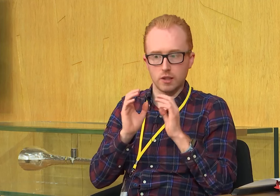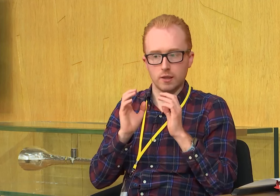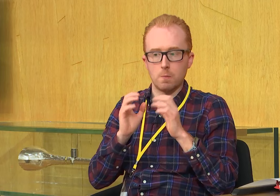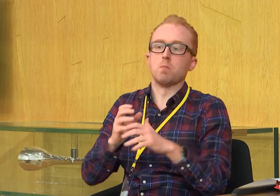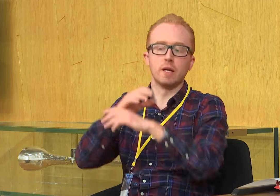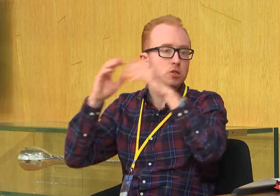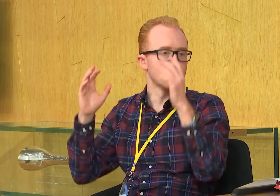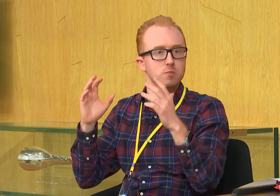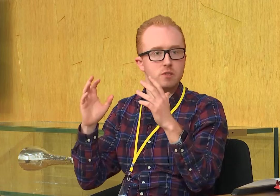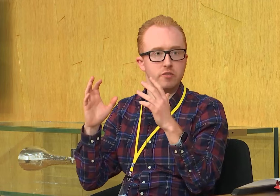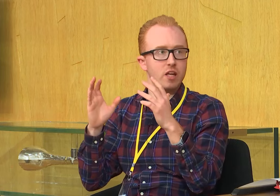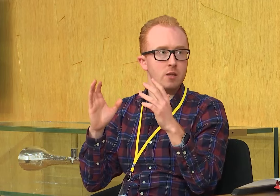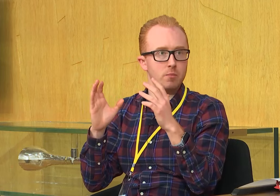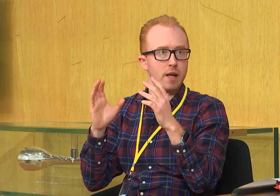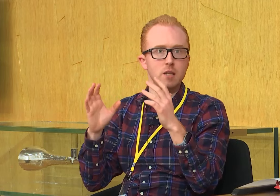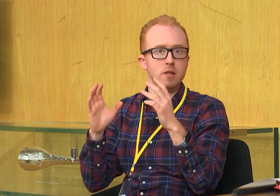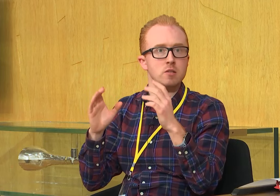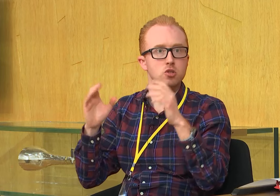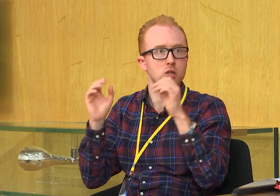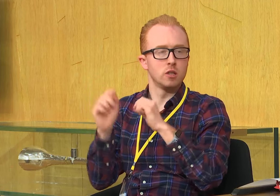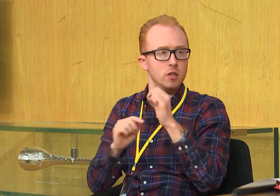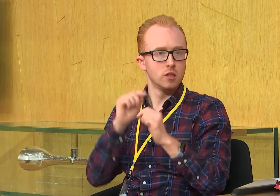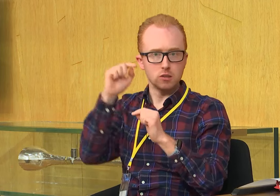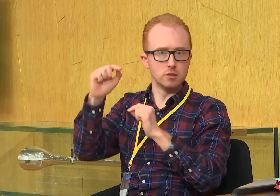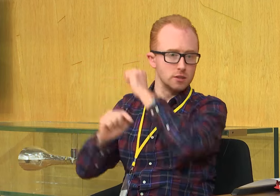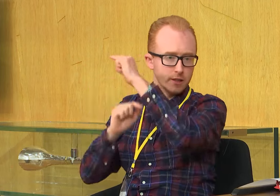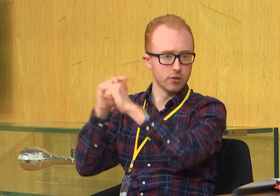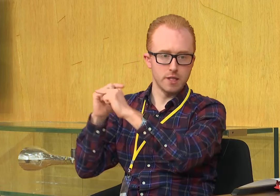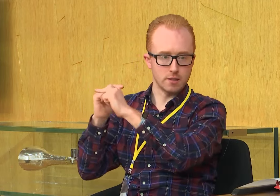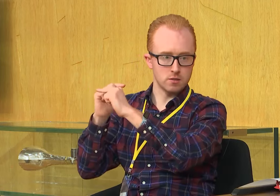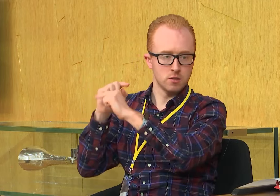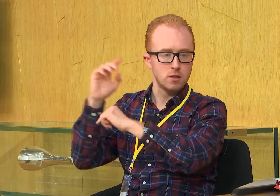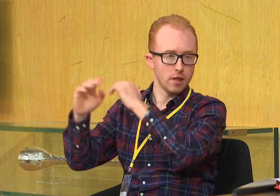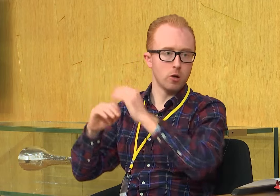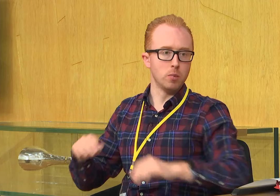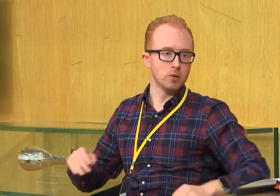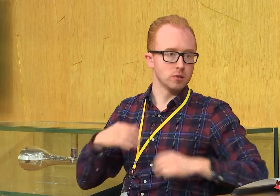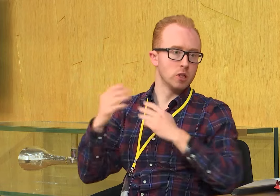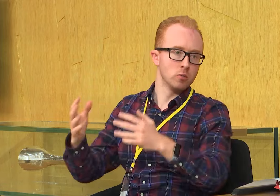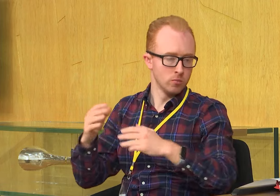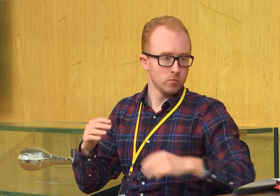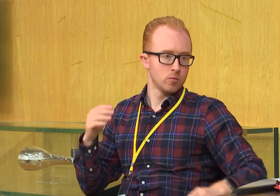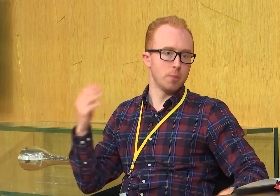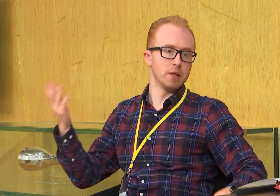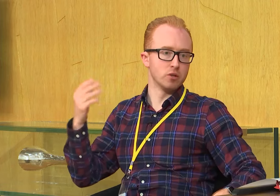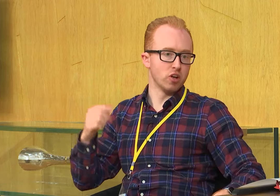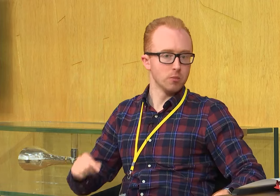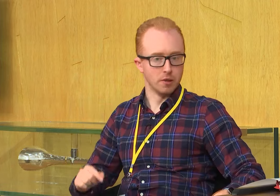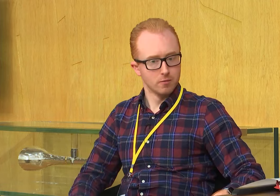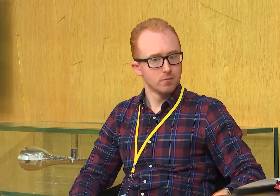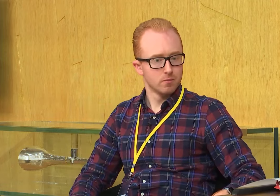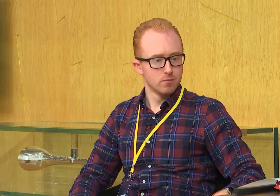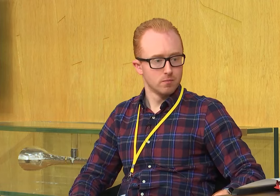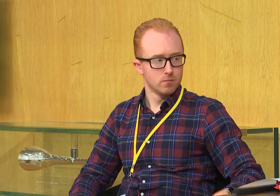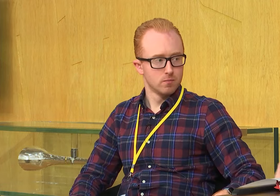It's not like big adjustments of any, by any means. It's just little things that help build, you know, a bigger